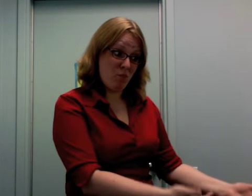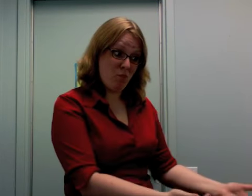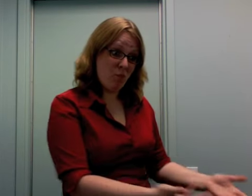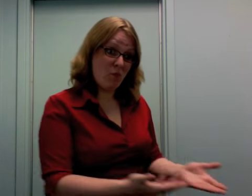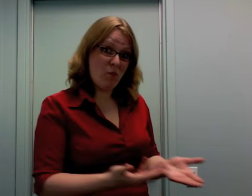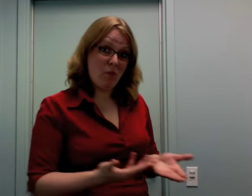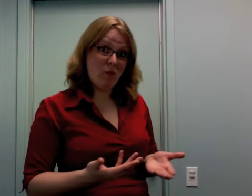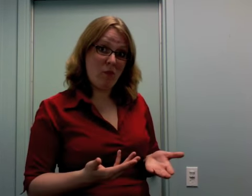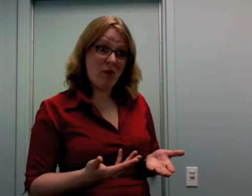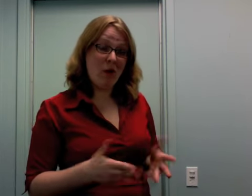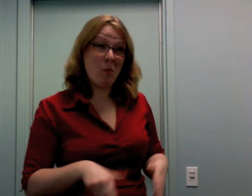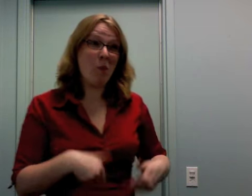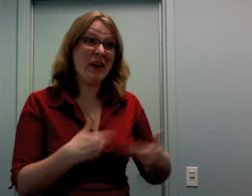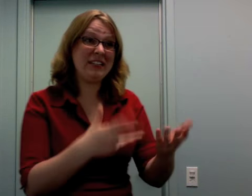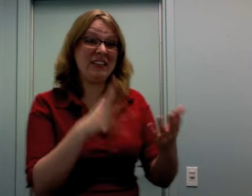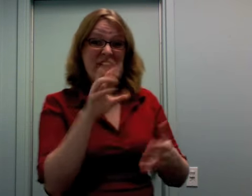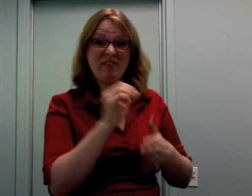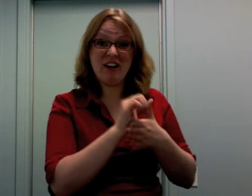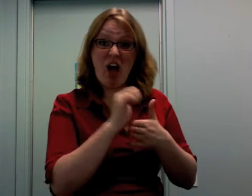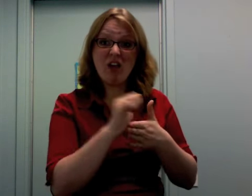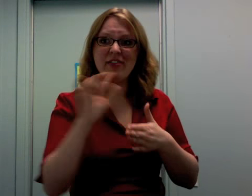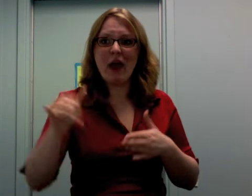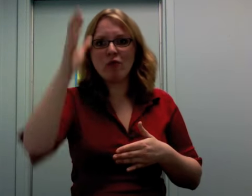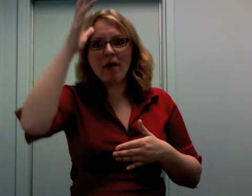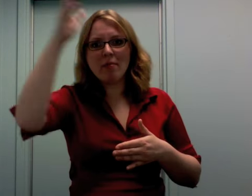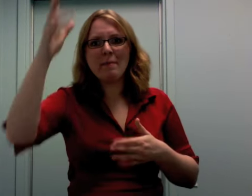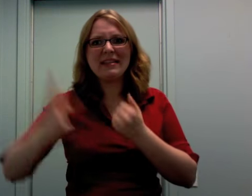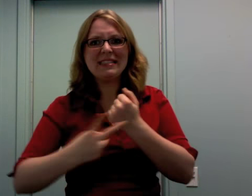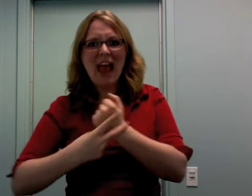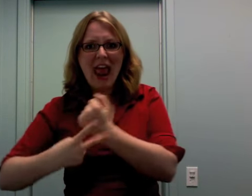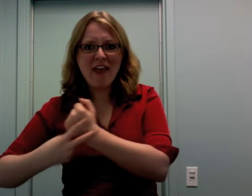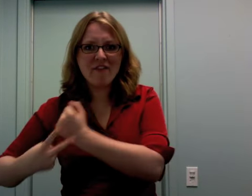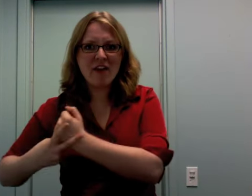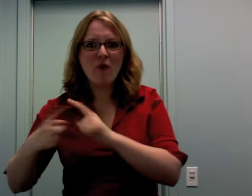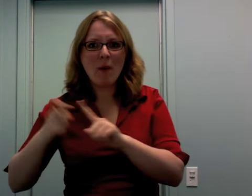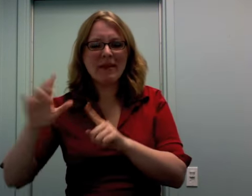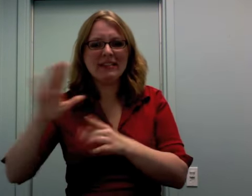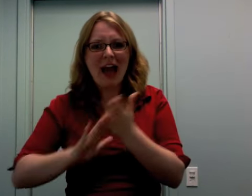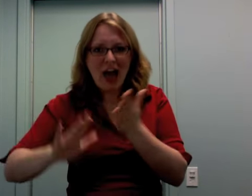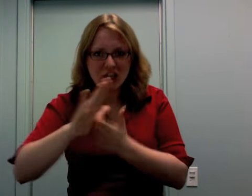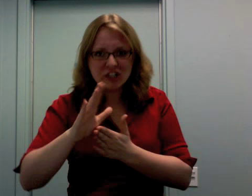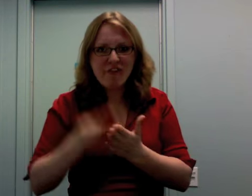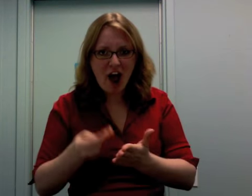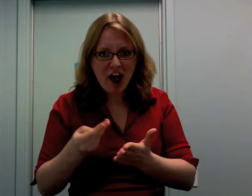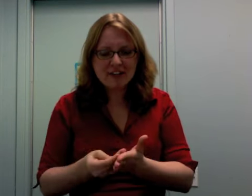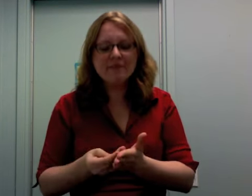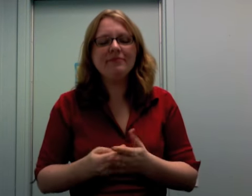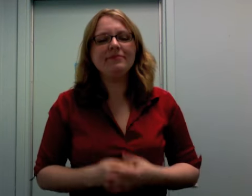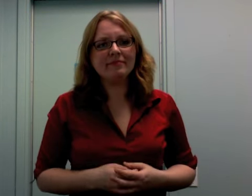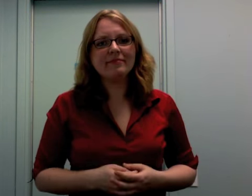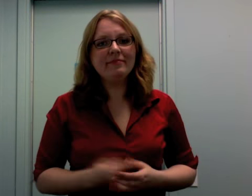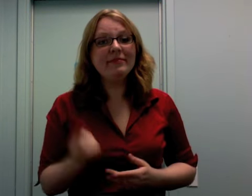$50 that Grandpa had been saving for him out of his college fund, and he enters the race with